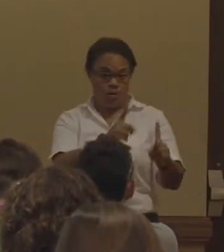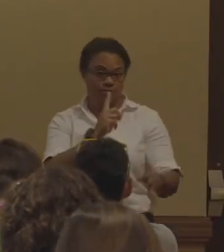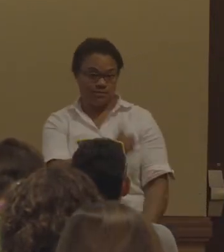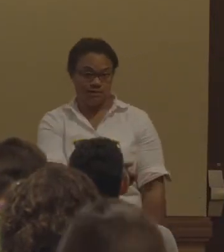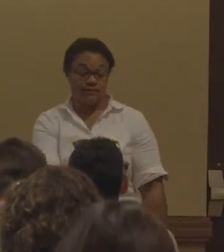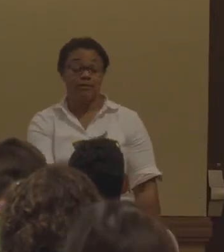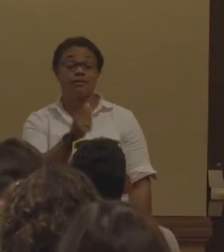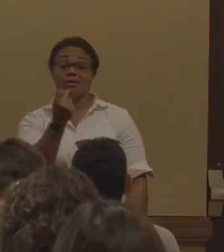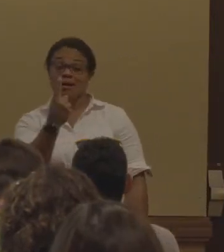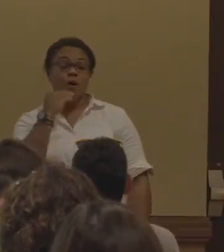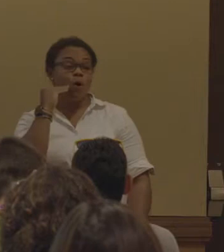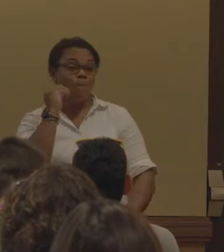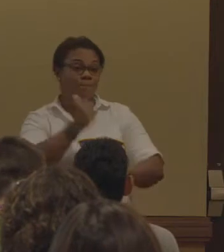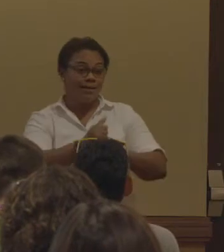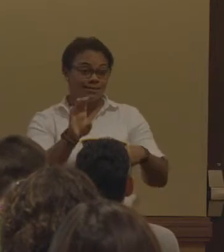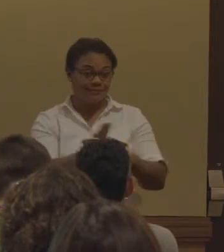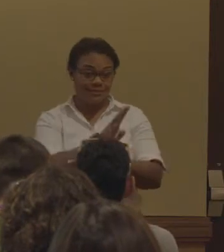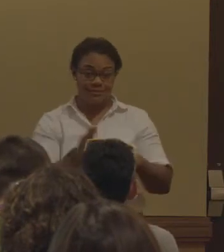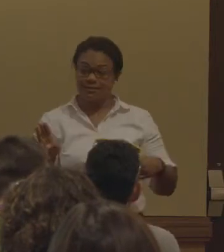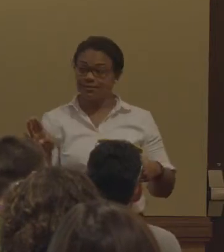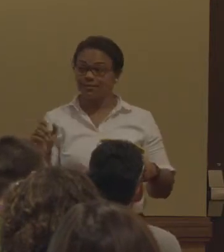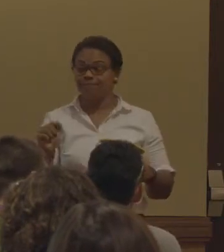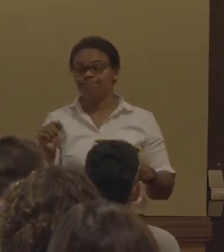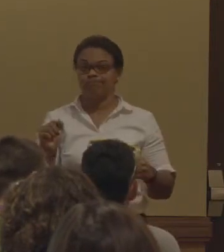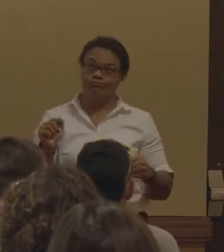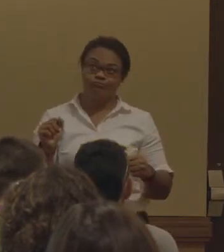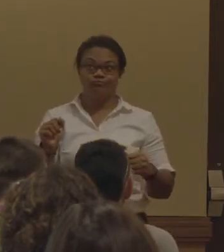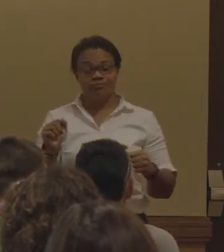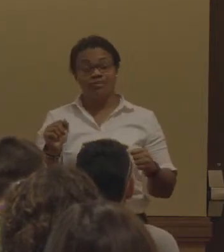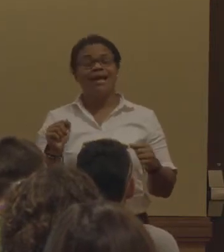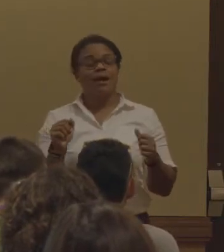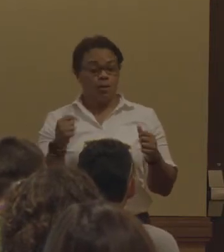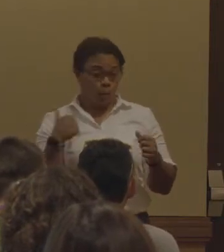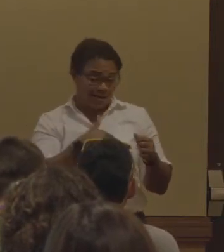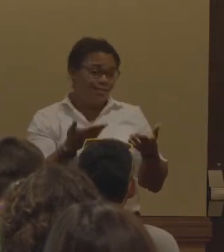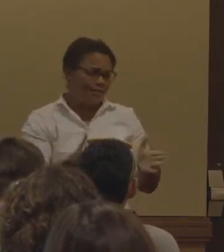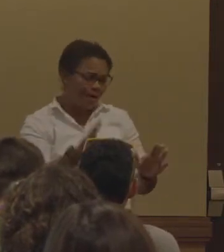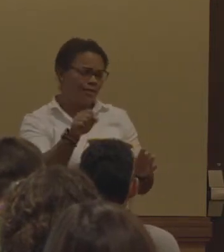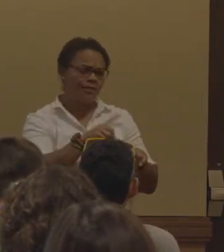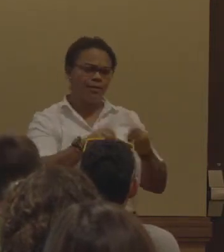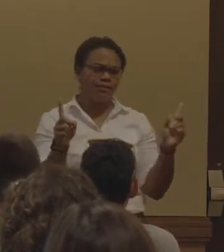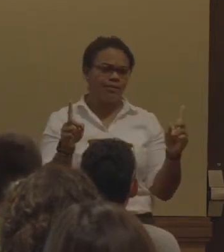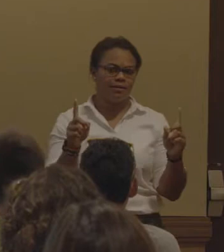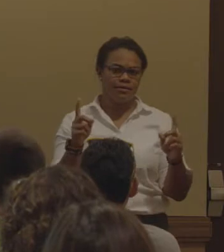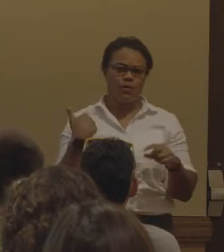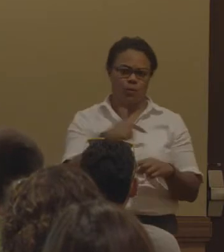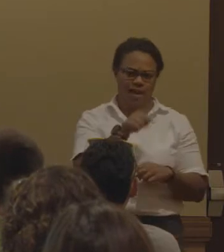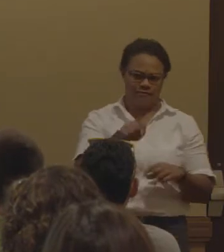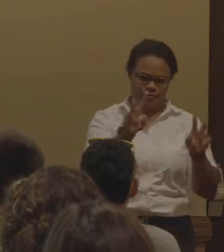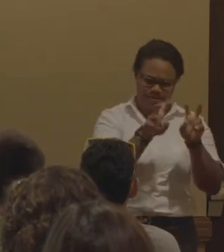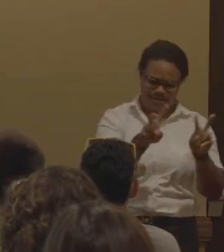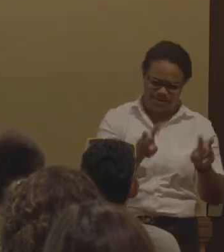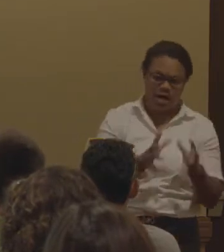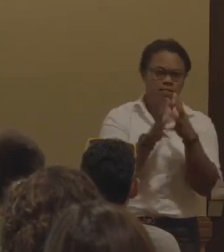The home-based businesses, it's allowable, but there's a lot that has to look in that. There's a difference